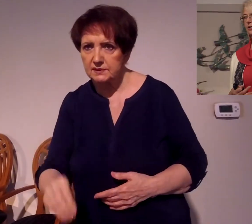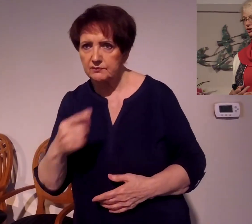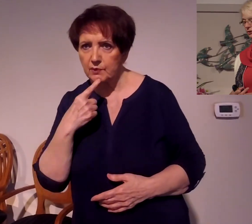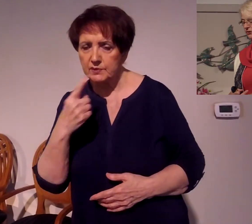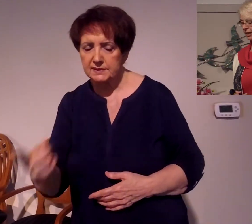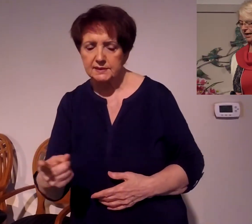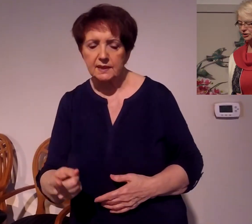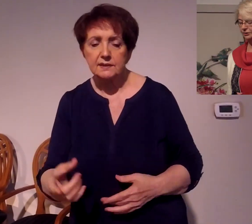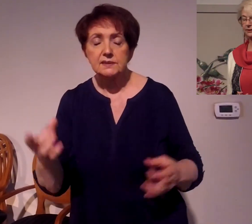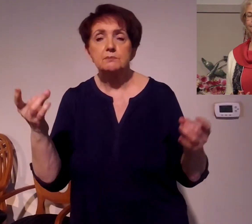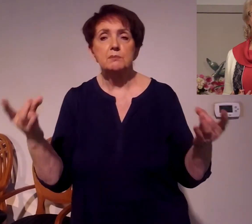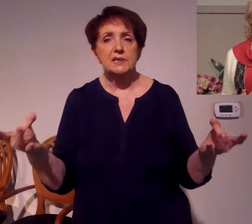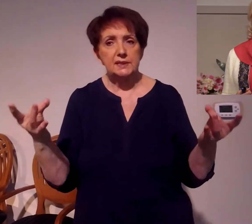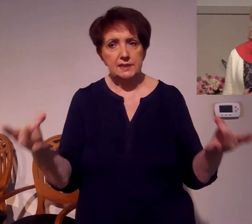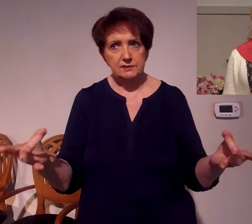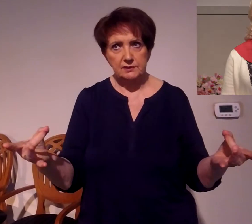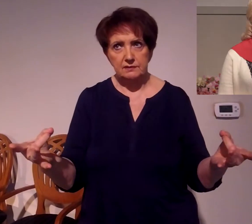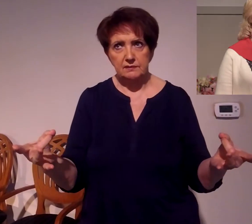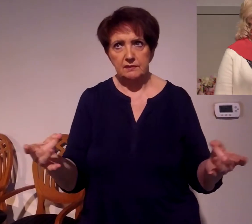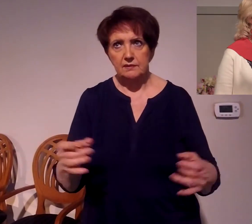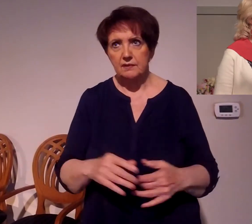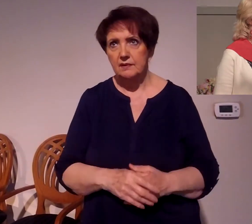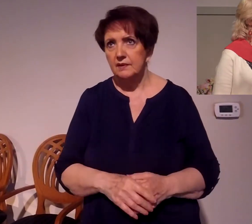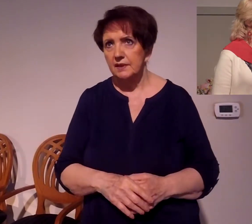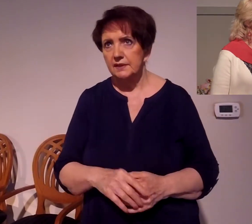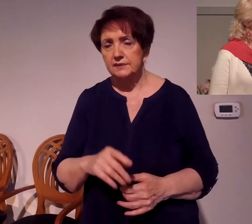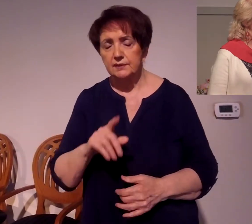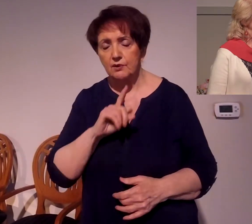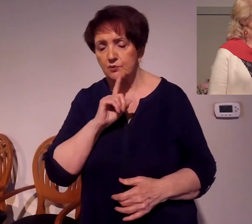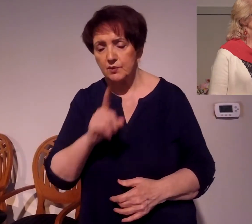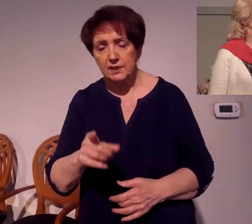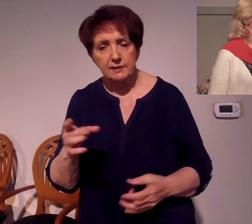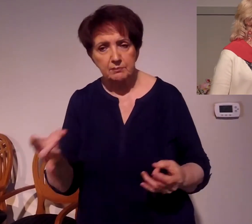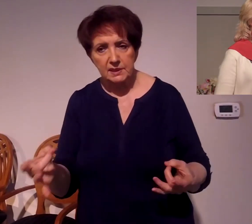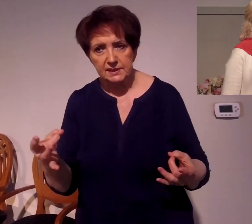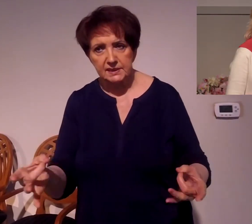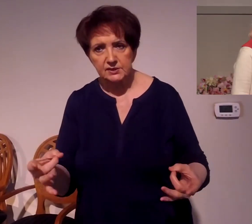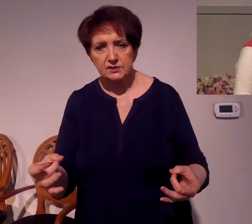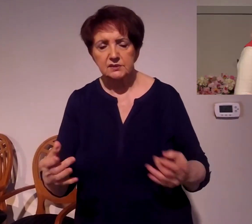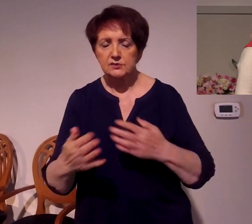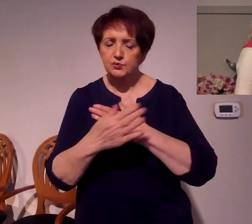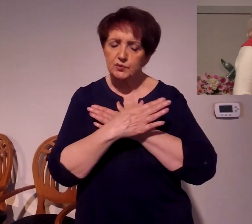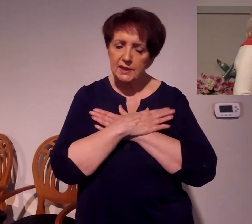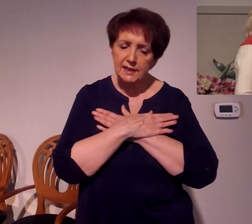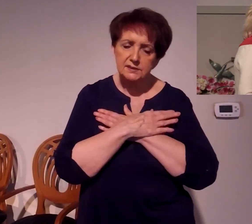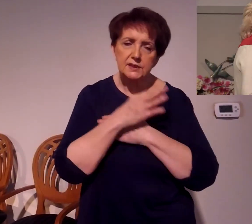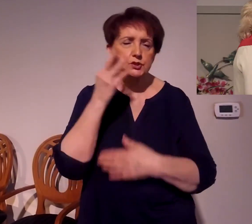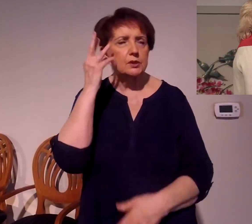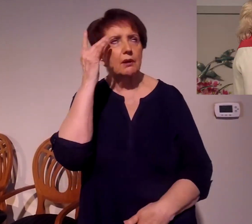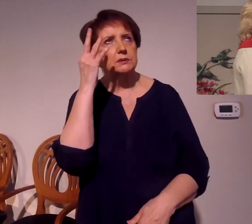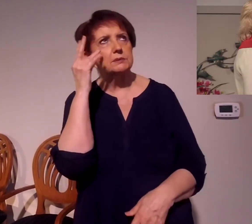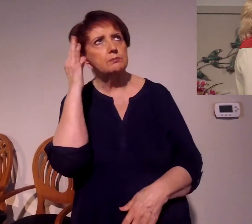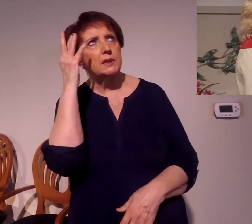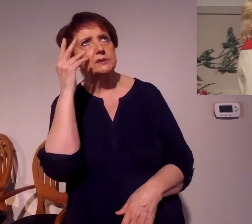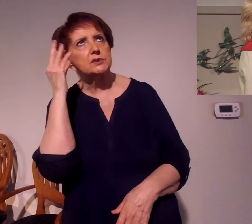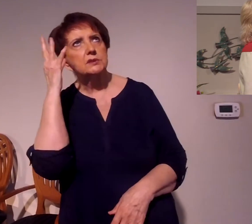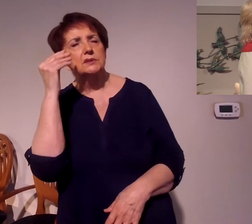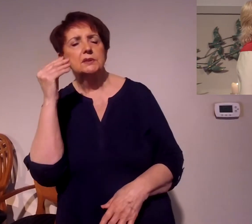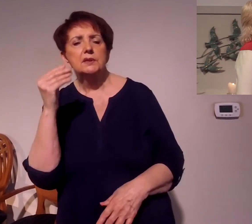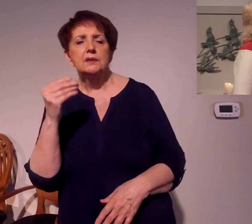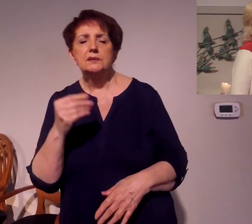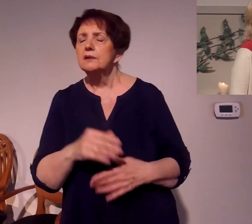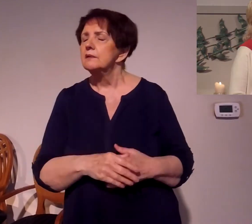is meditation is not actually meditation at all. It's relaxation, it's contemplation, it's